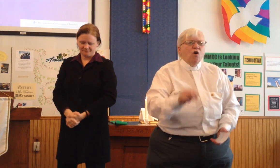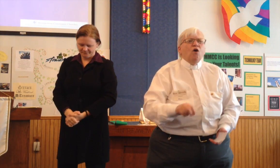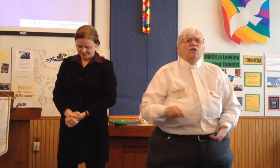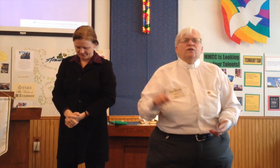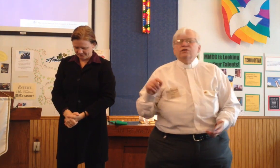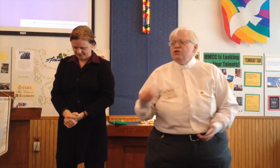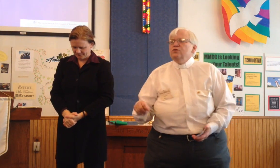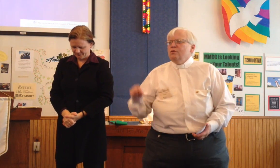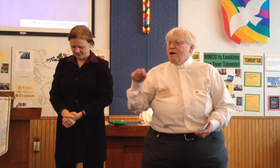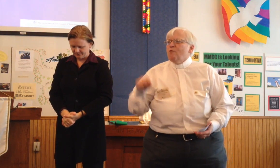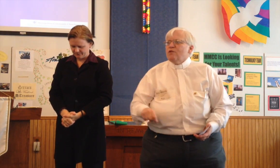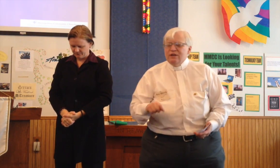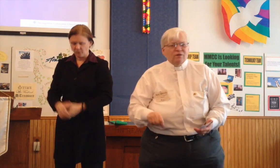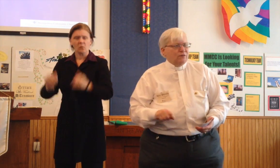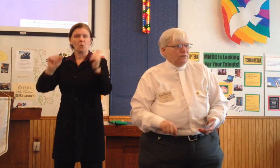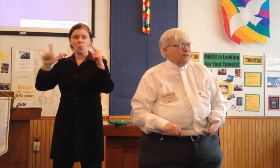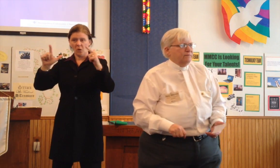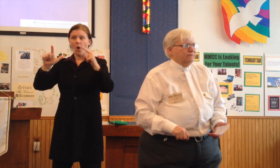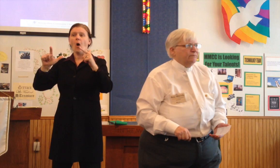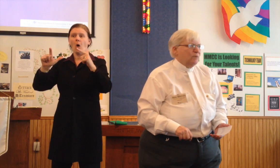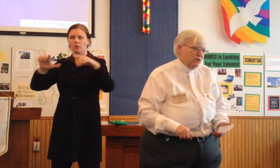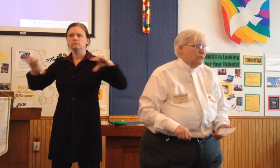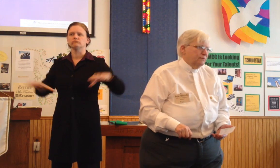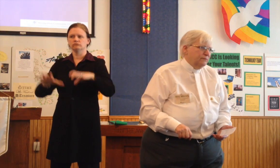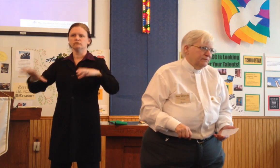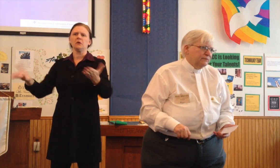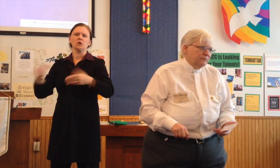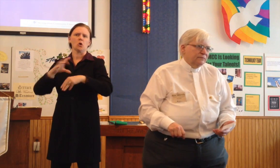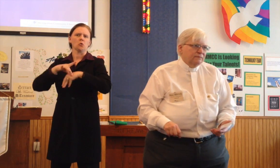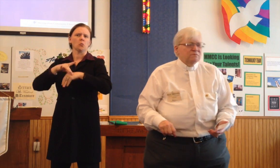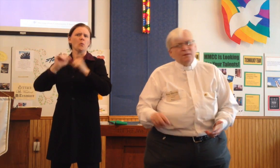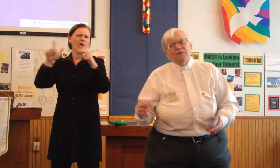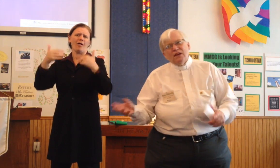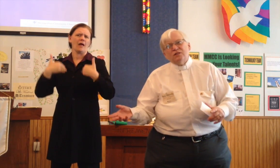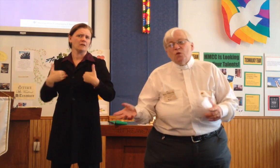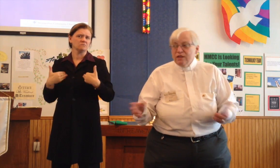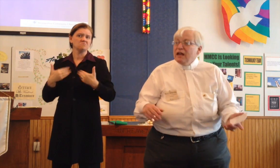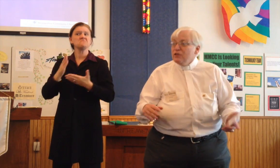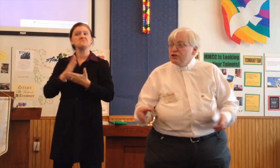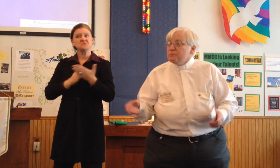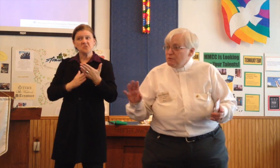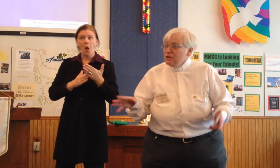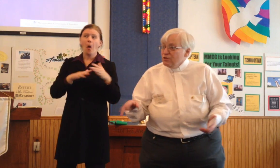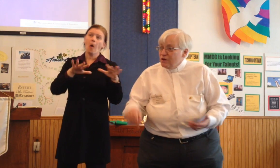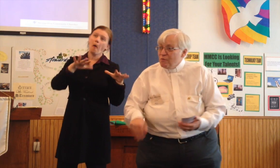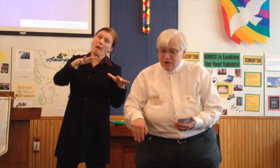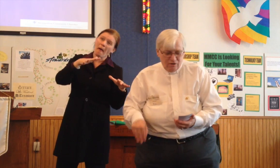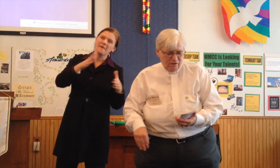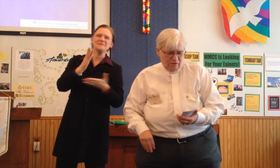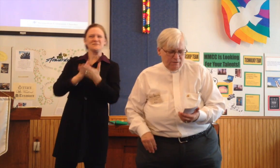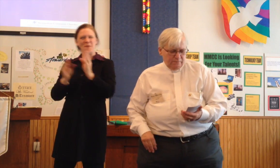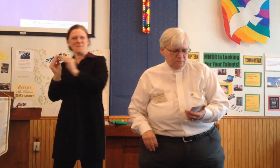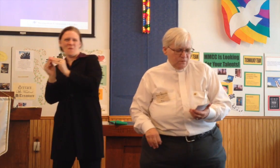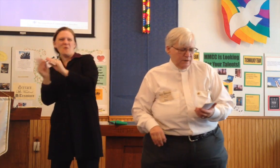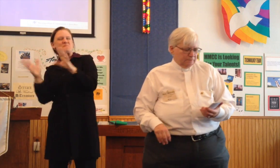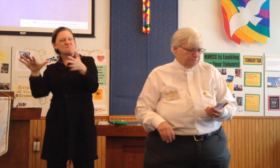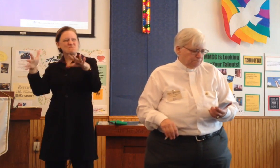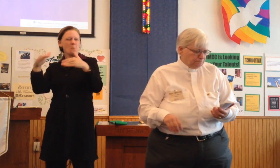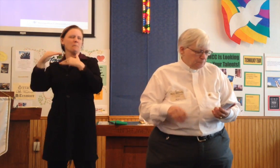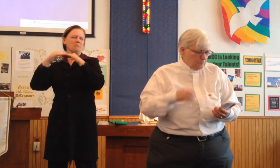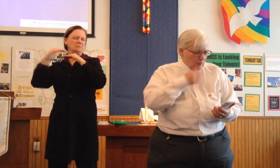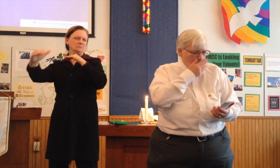We all do our work here on earth. We do. Some of us more than others, but we do our work here on earth.